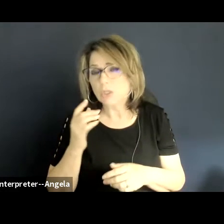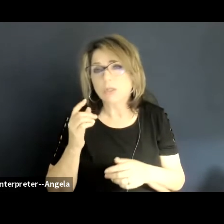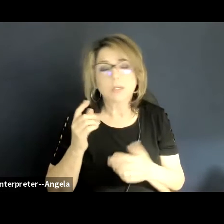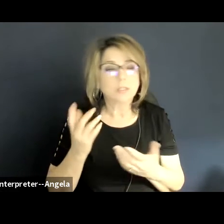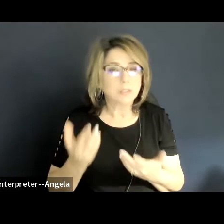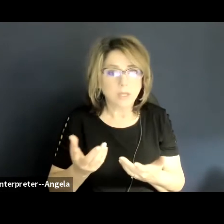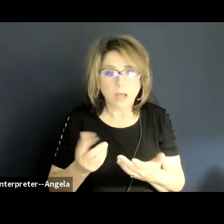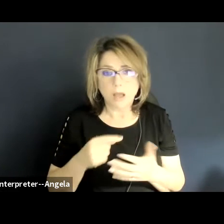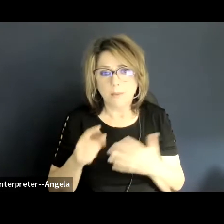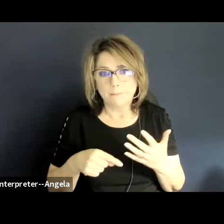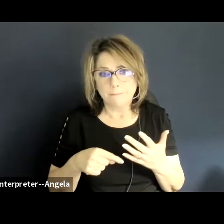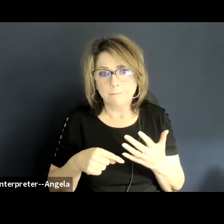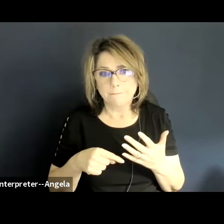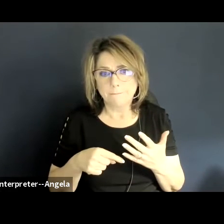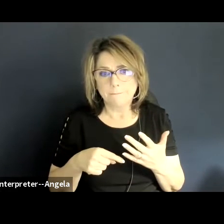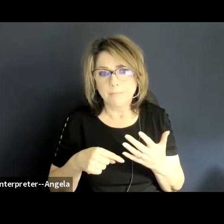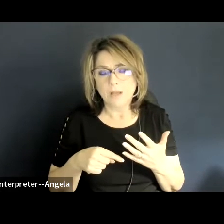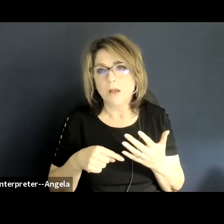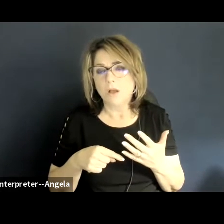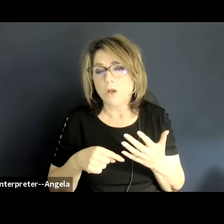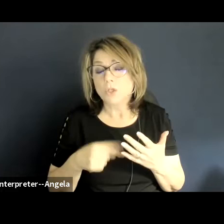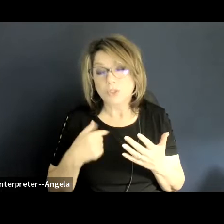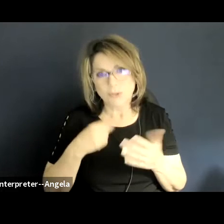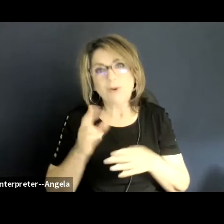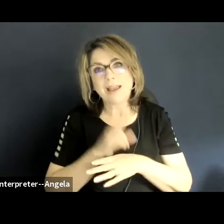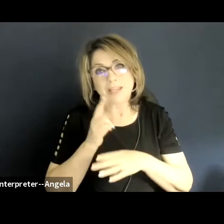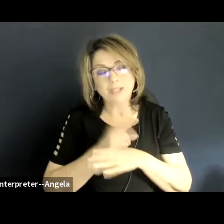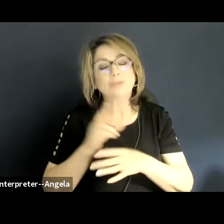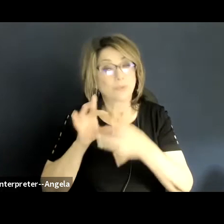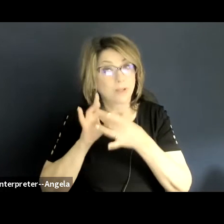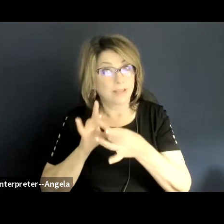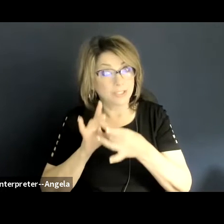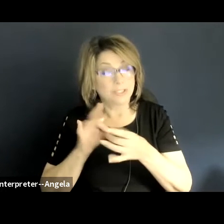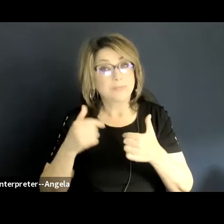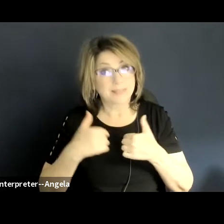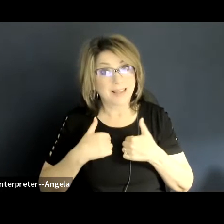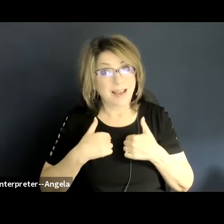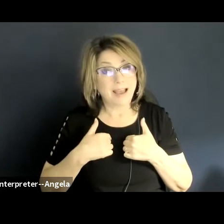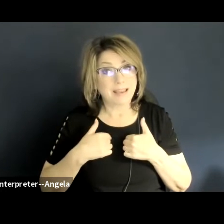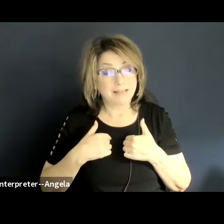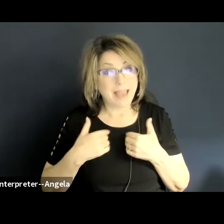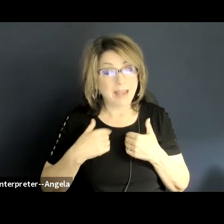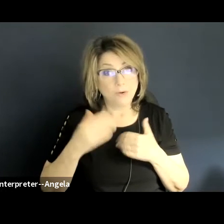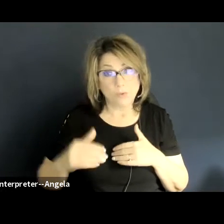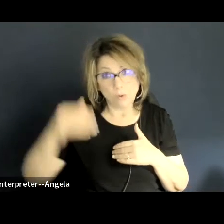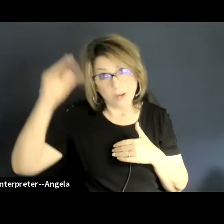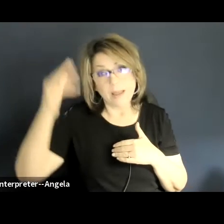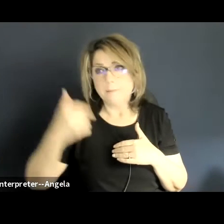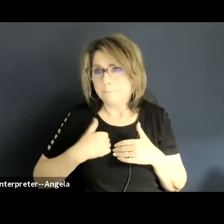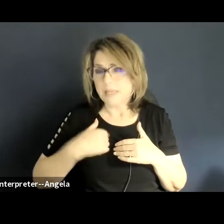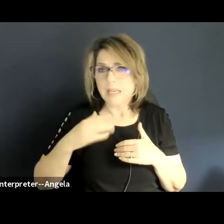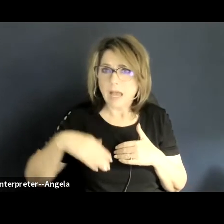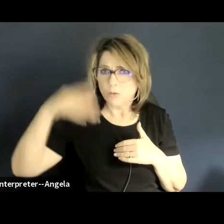and so I used a lot of the relationships that I had growing up, and I grew up